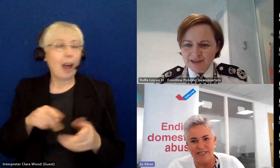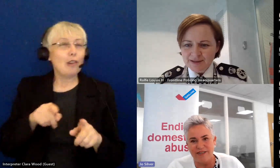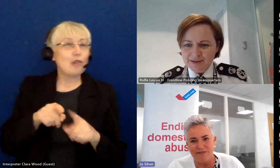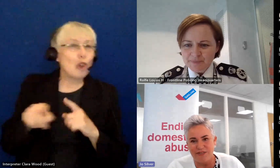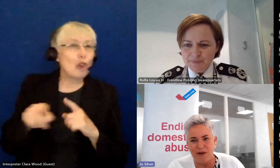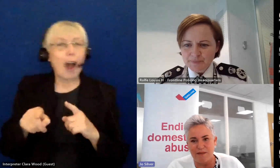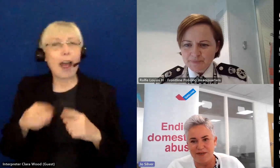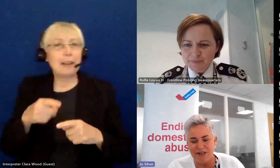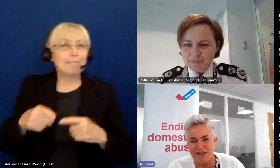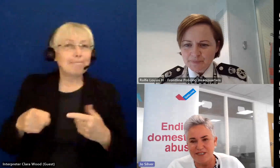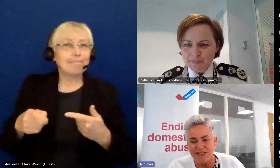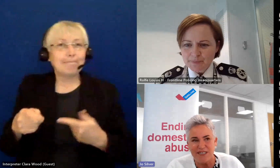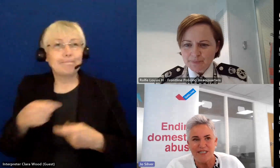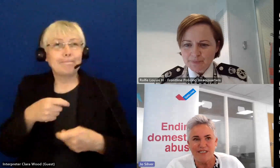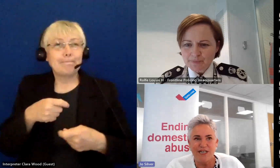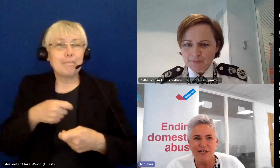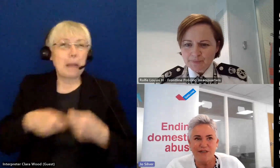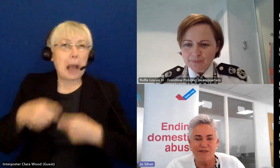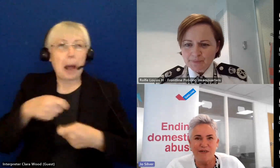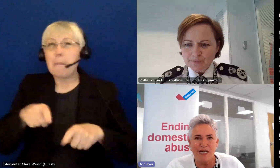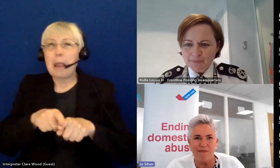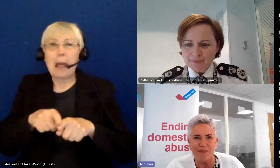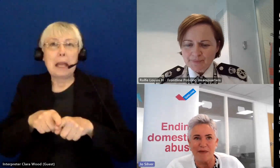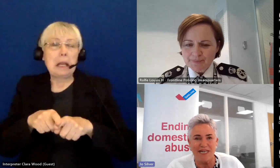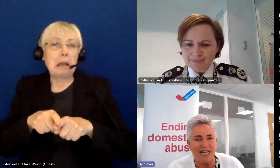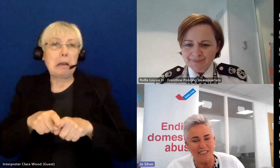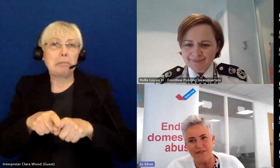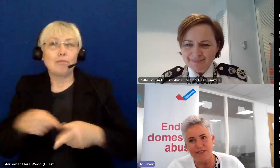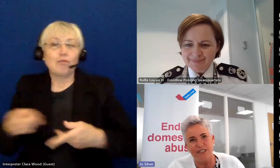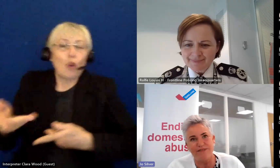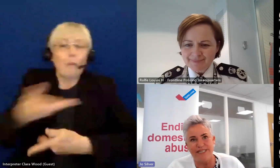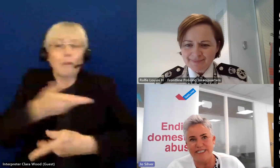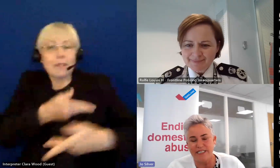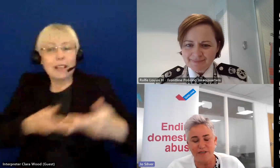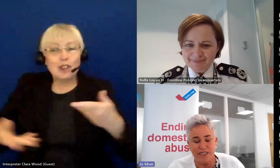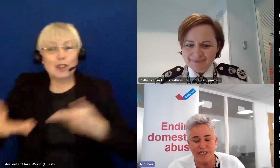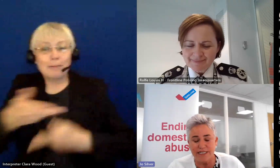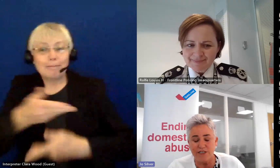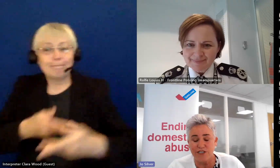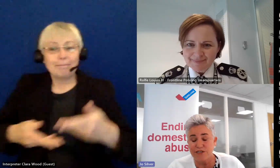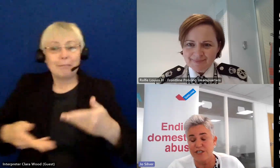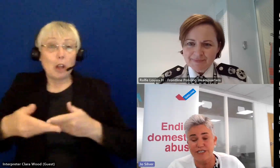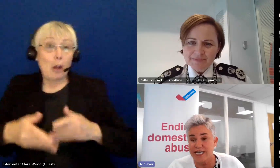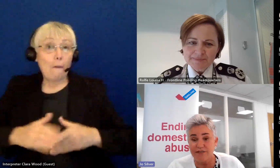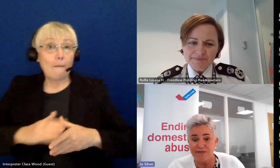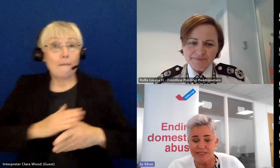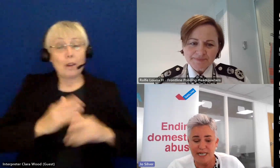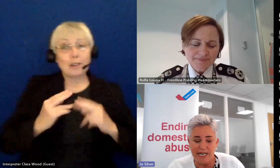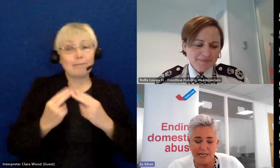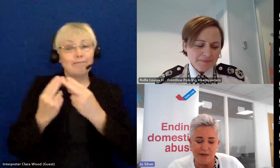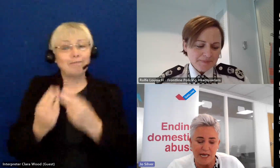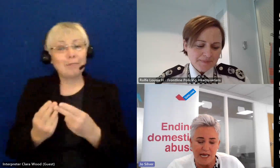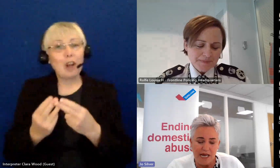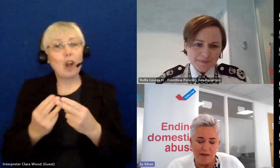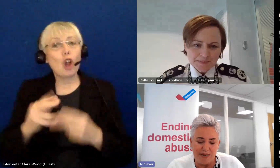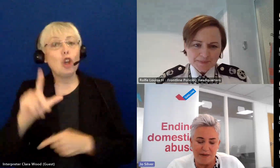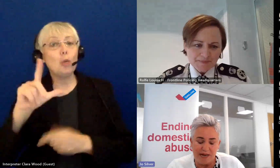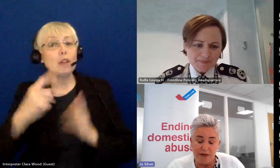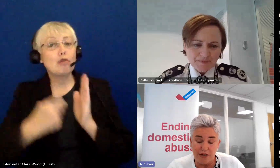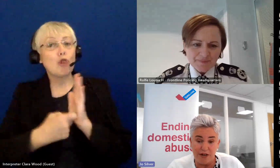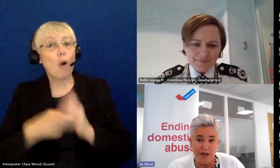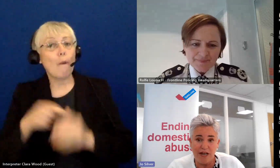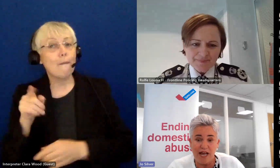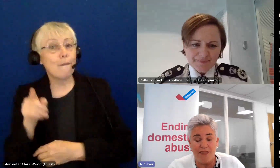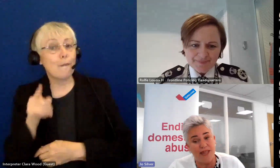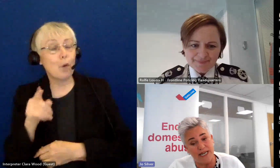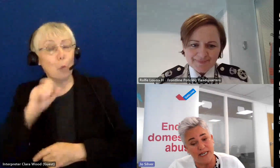conversation for the webinar. So I'm going to hand over to Louisa, who's going to introduce herself and tell you a bit